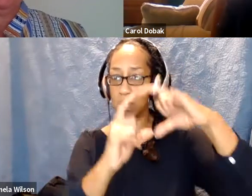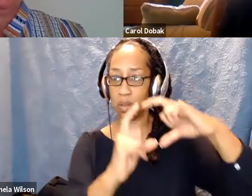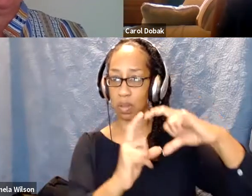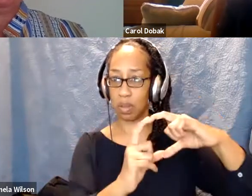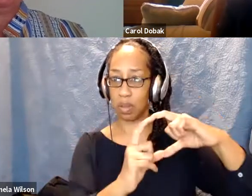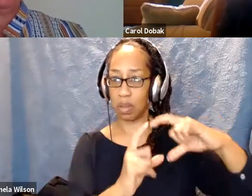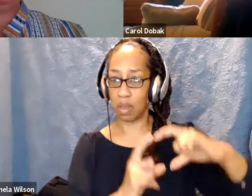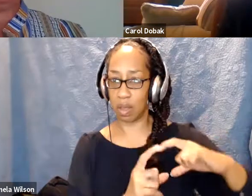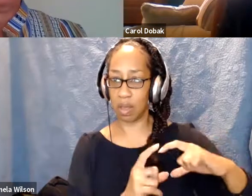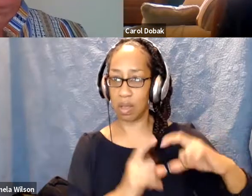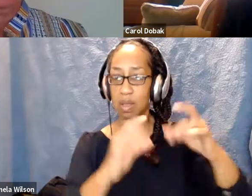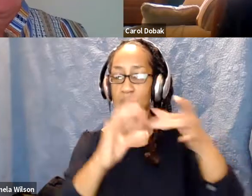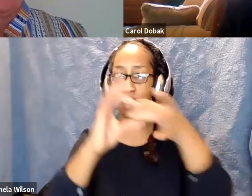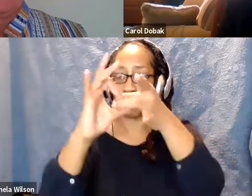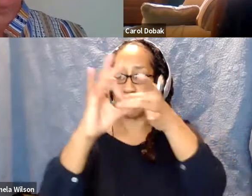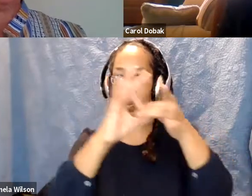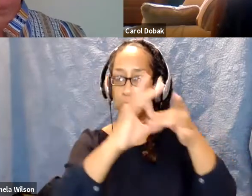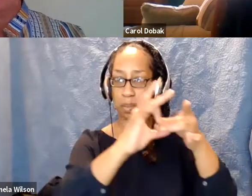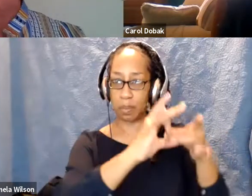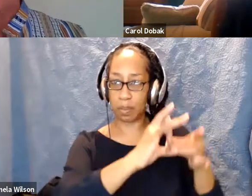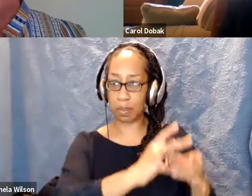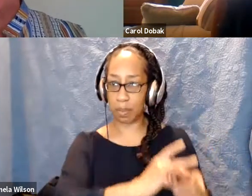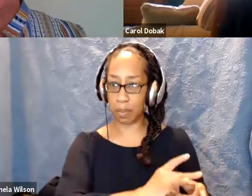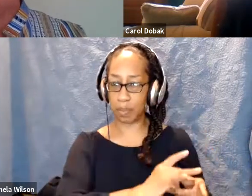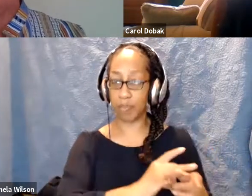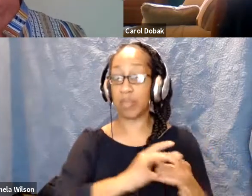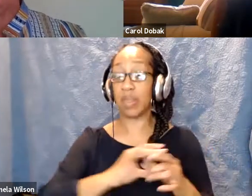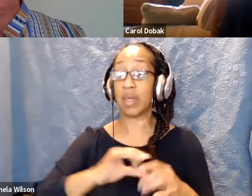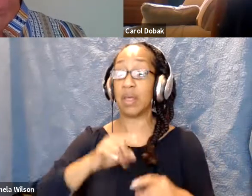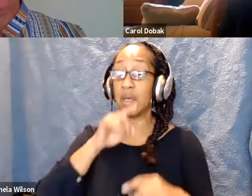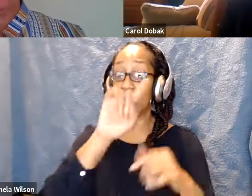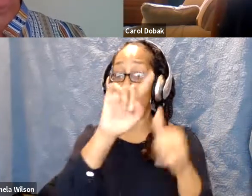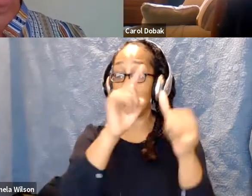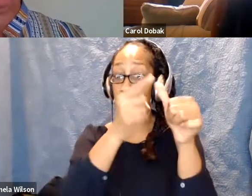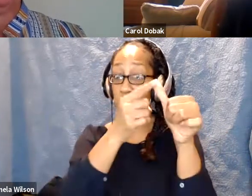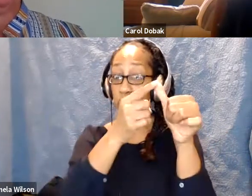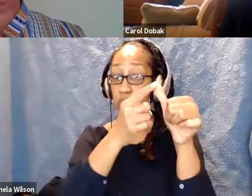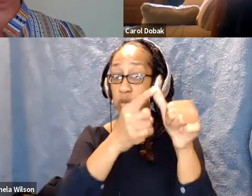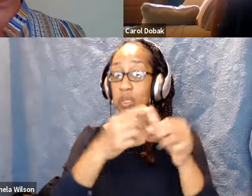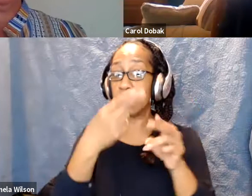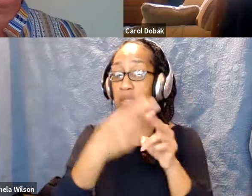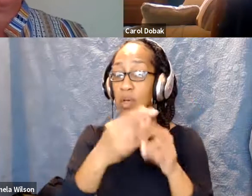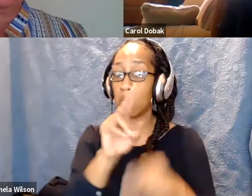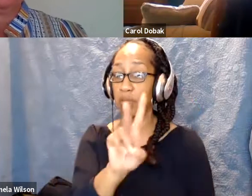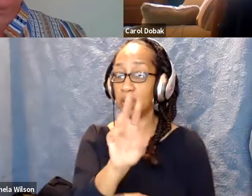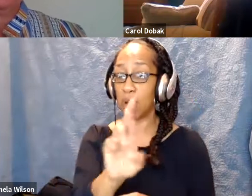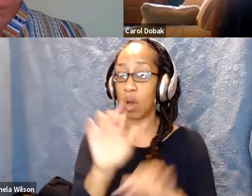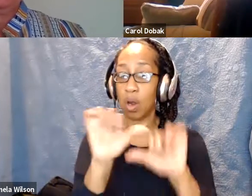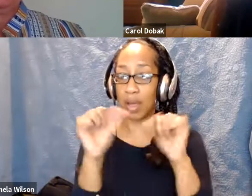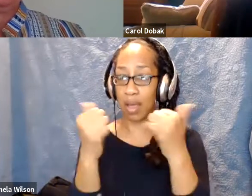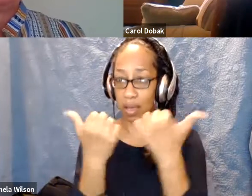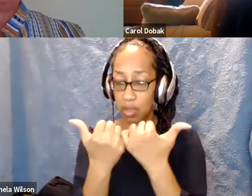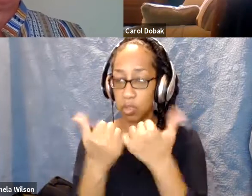other in a vertical way. At the top, it's titled the VR Agency, and at the local